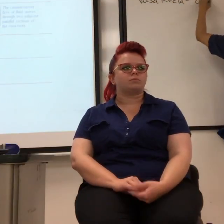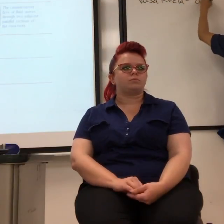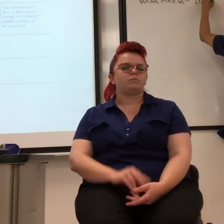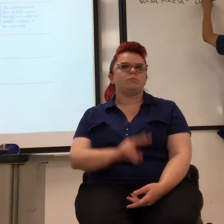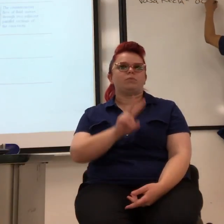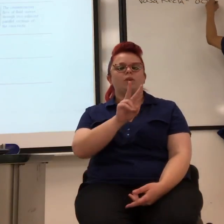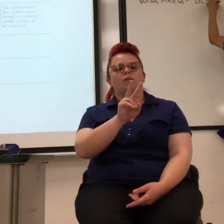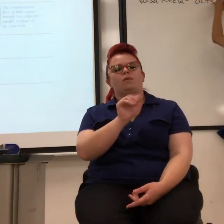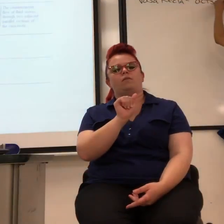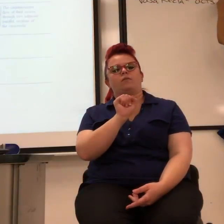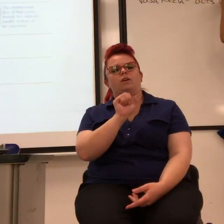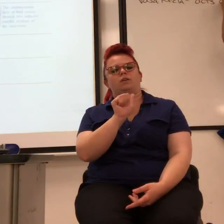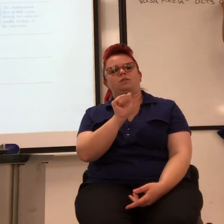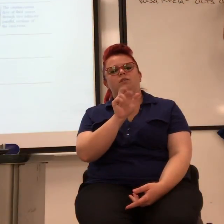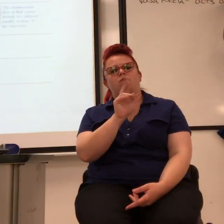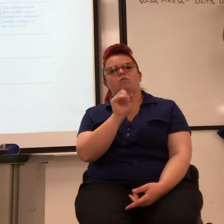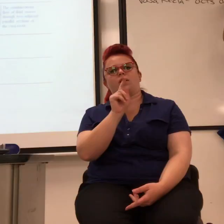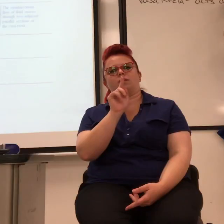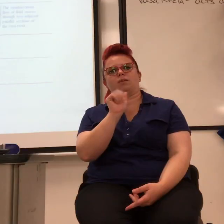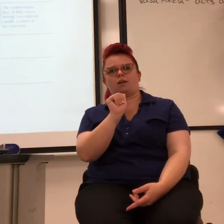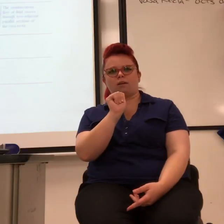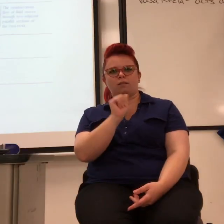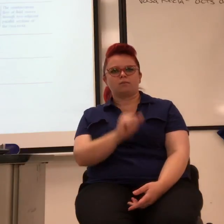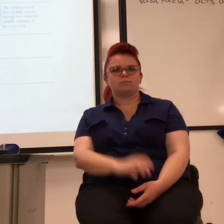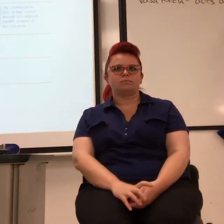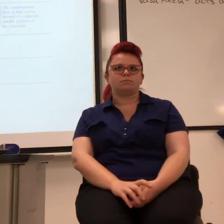vasorecta acts as